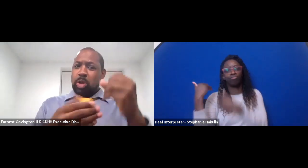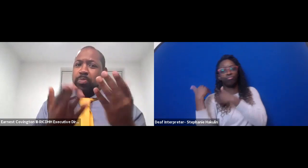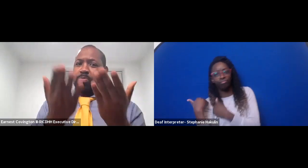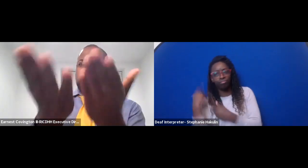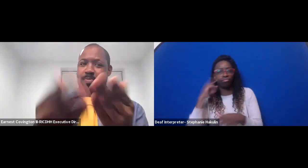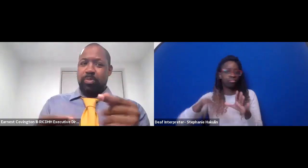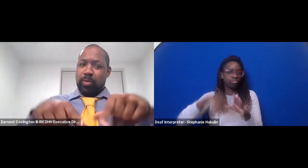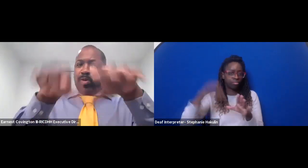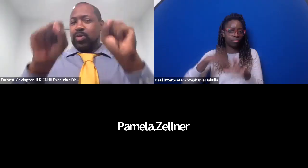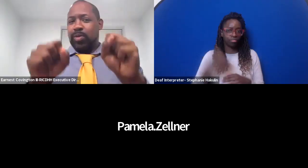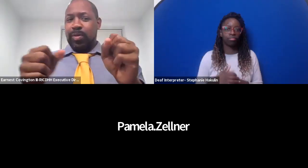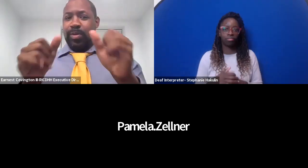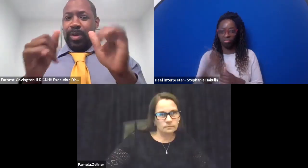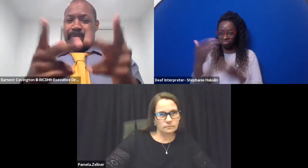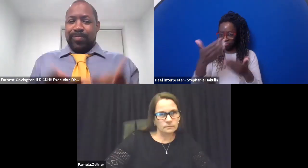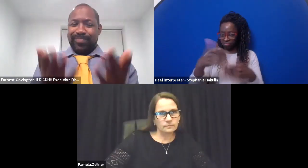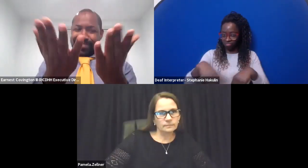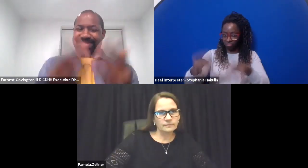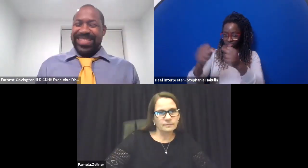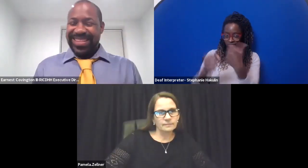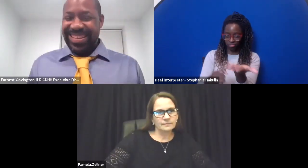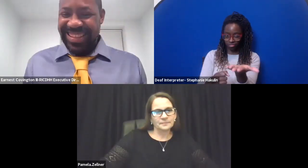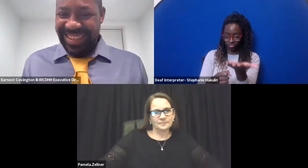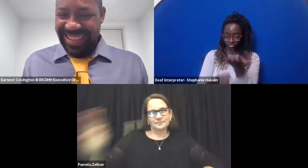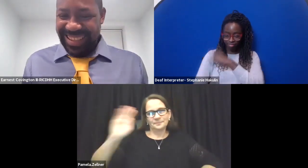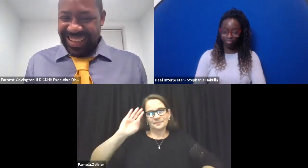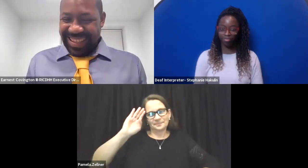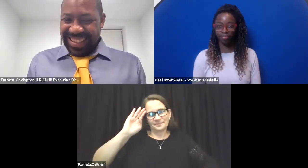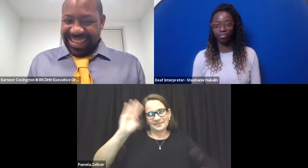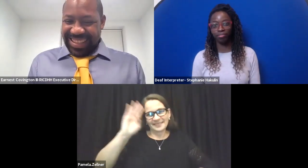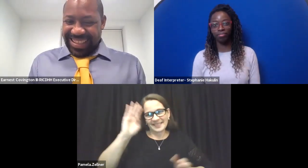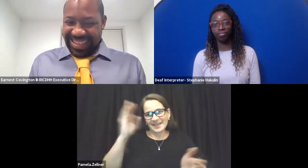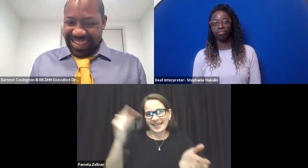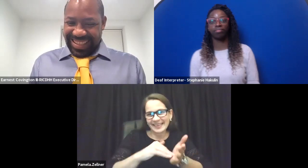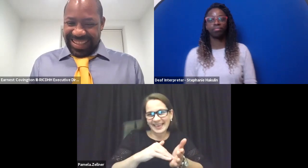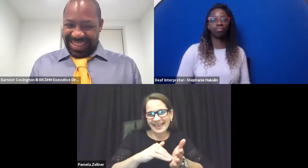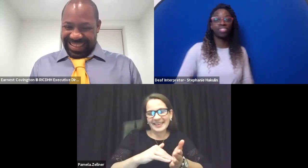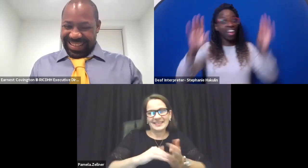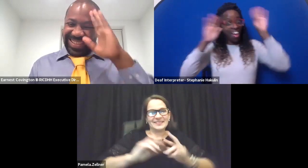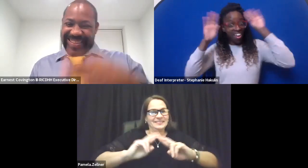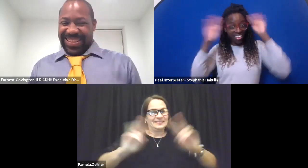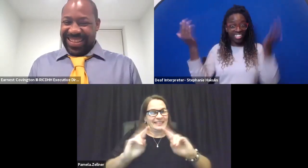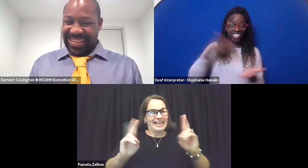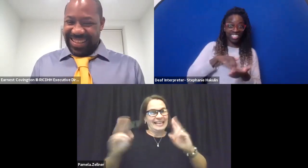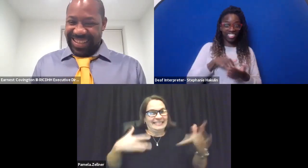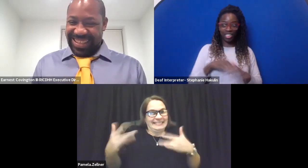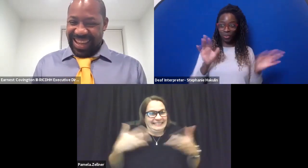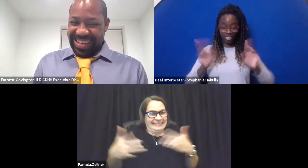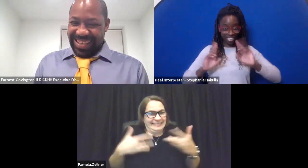Zellner. She's been in charge of our raffle, so she'll take over. Hi,